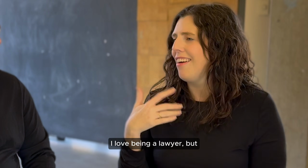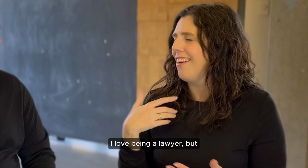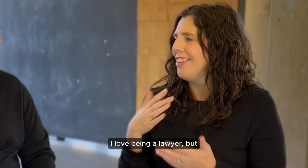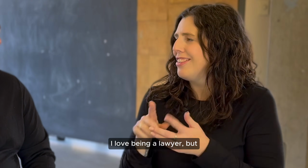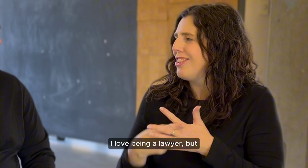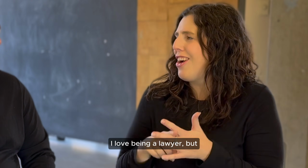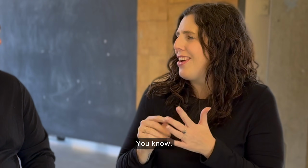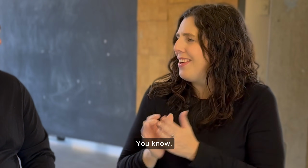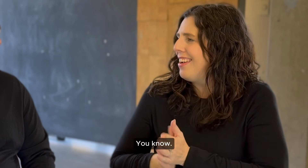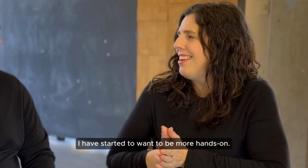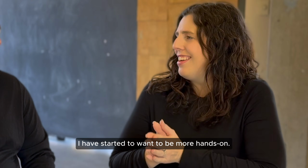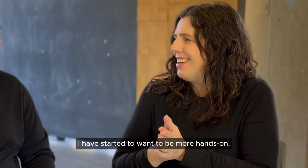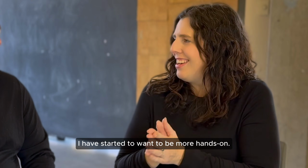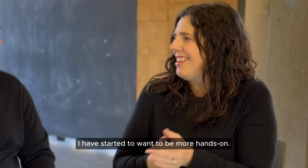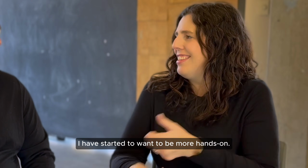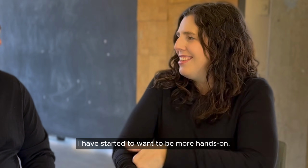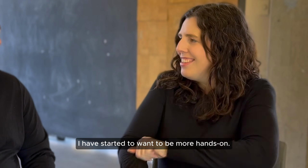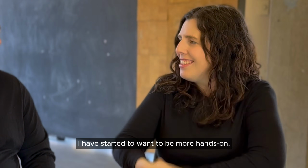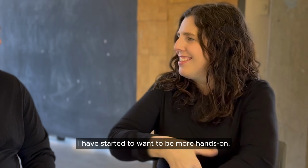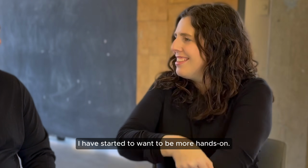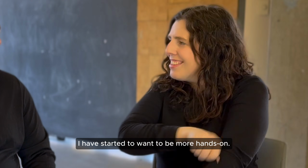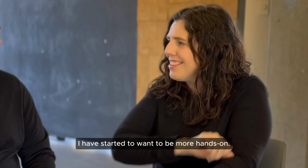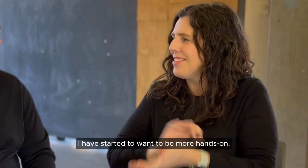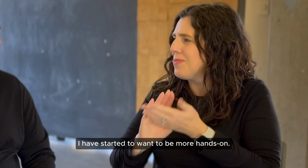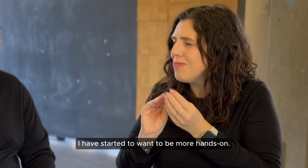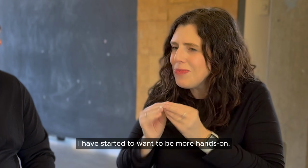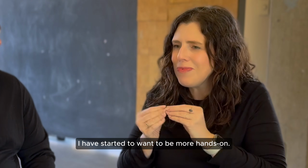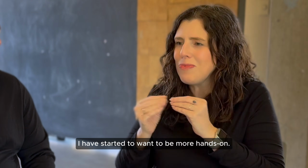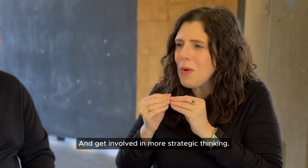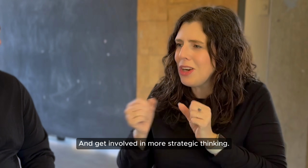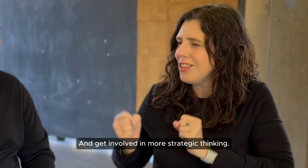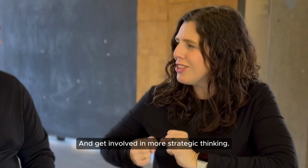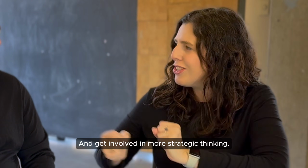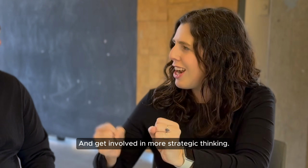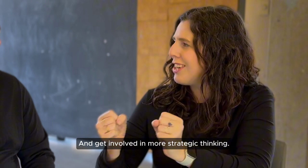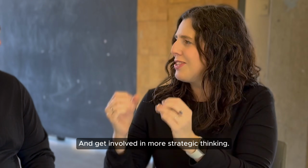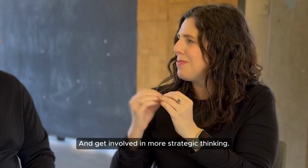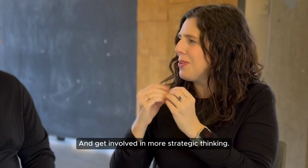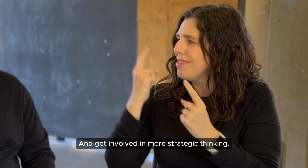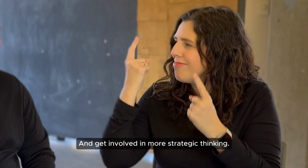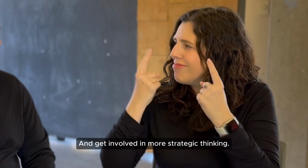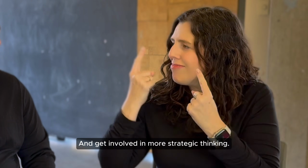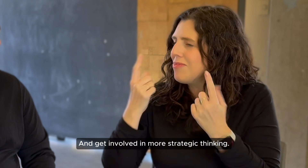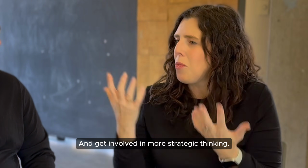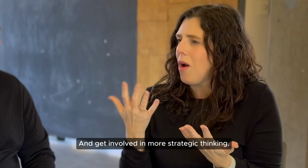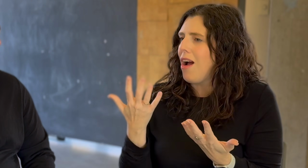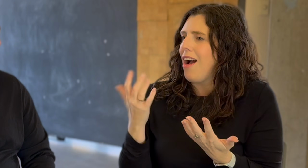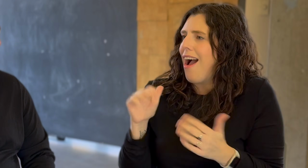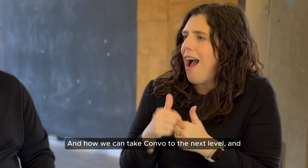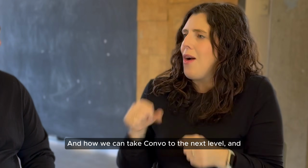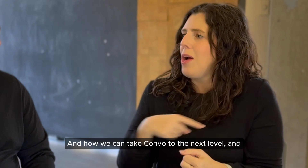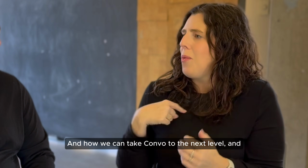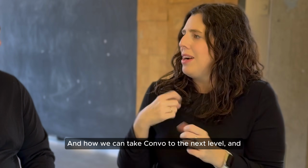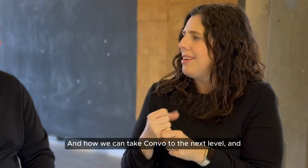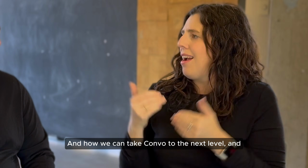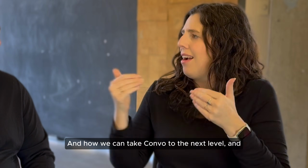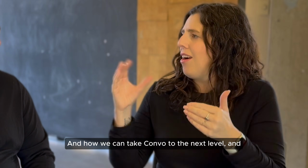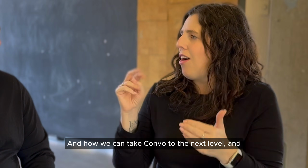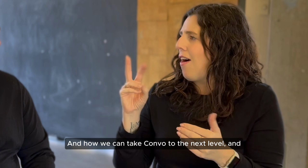but I've started to really want to roll up my sleeves and get involved in more strategic thinking and how we can take Convo